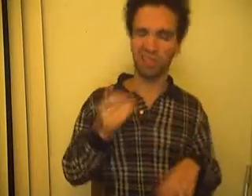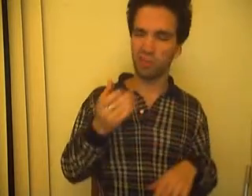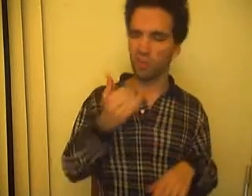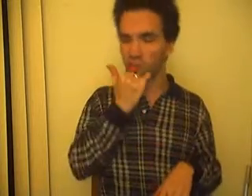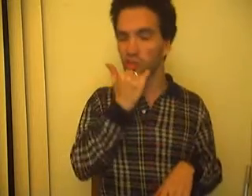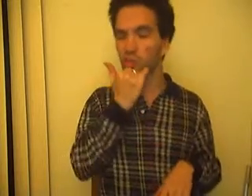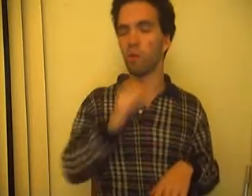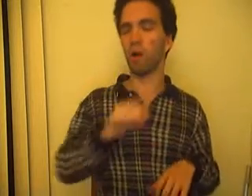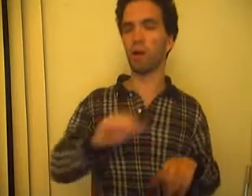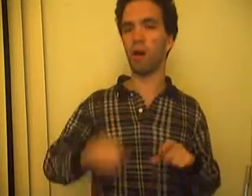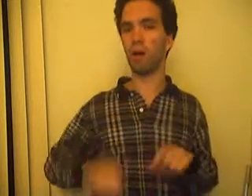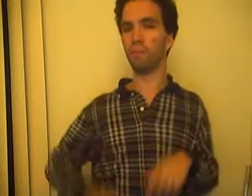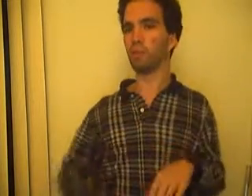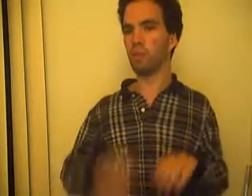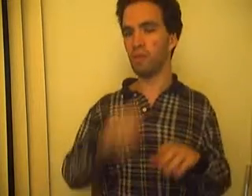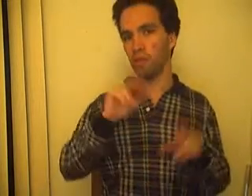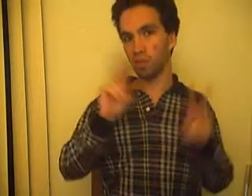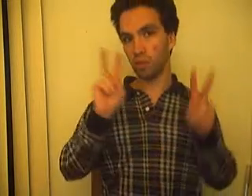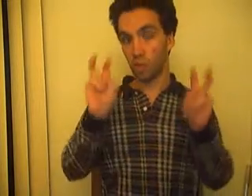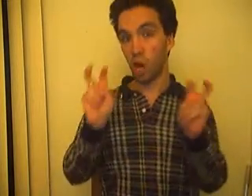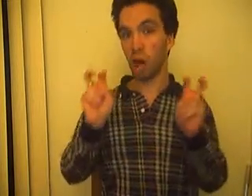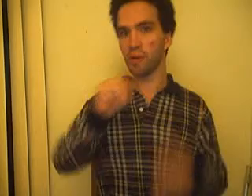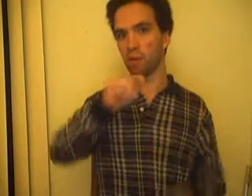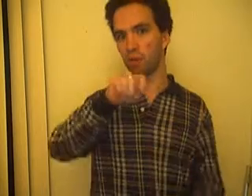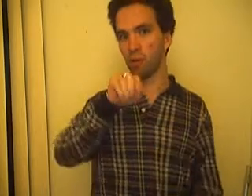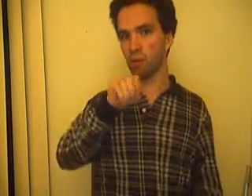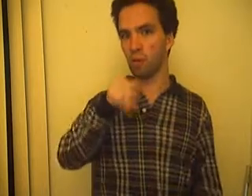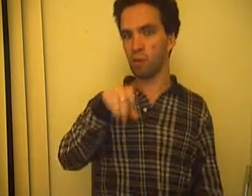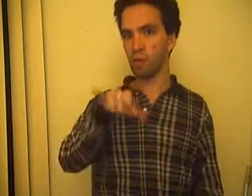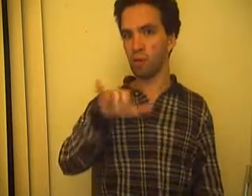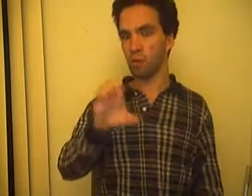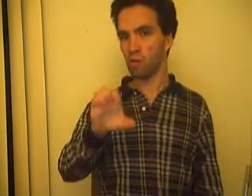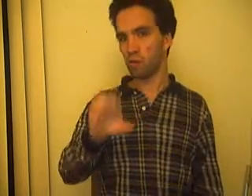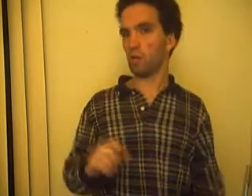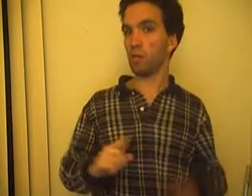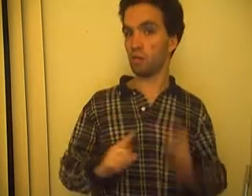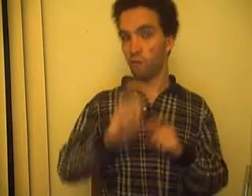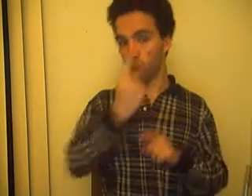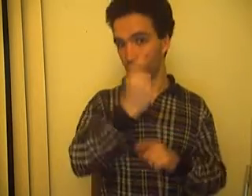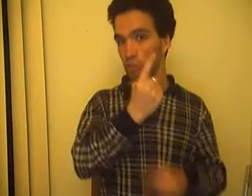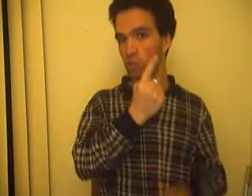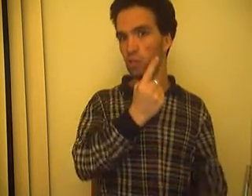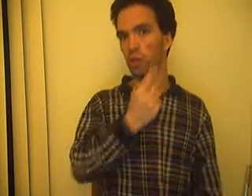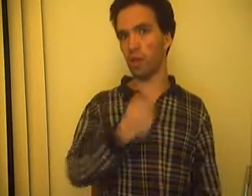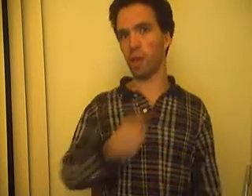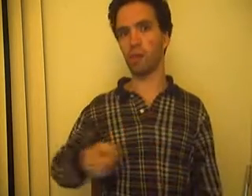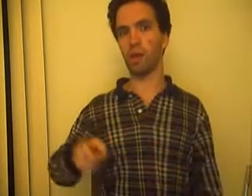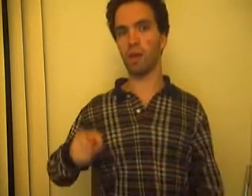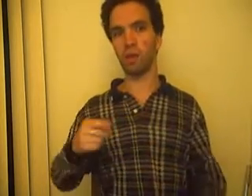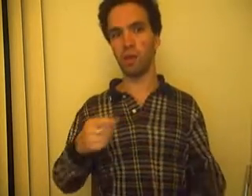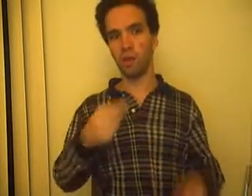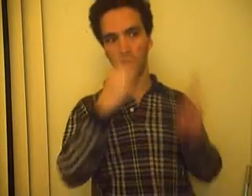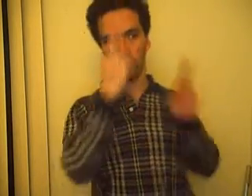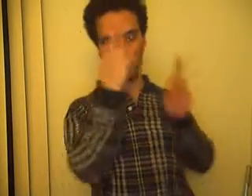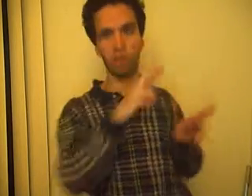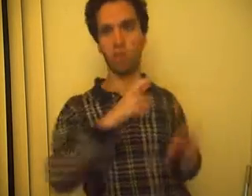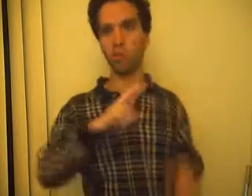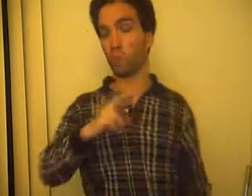that's a little bit wrong. The topic is first, and then the